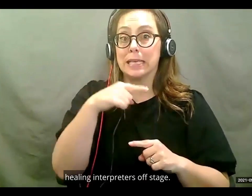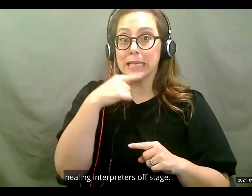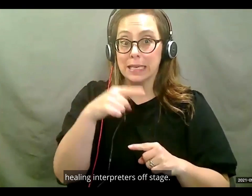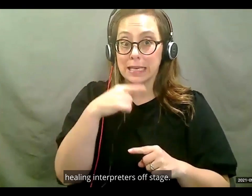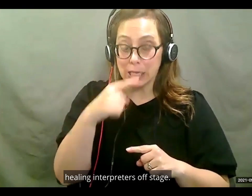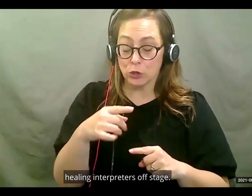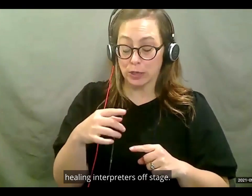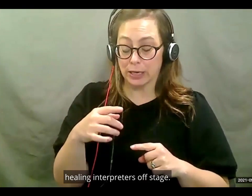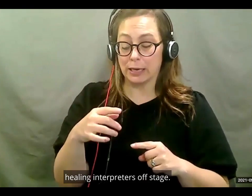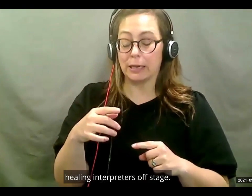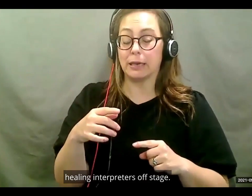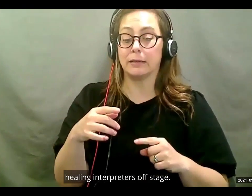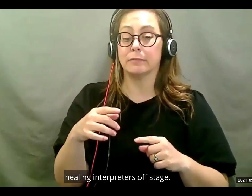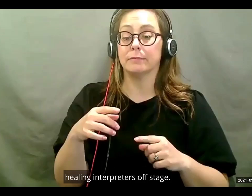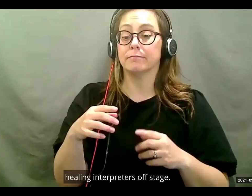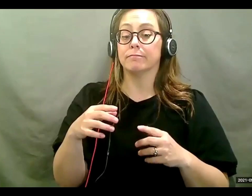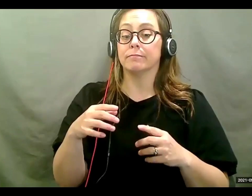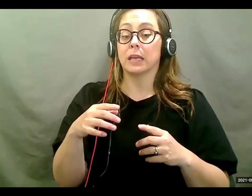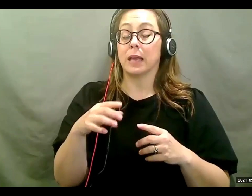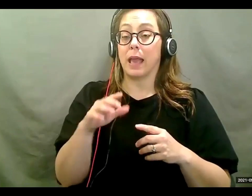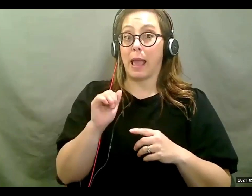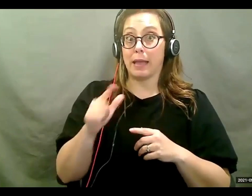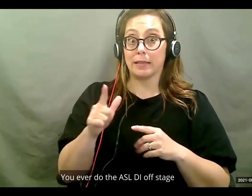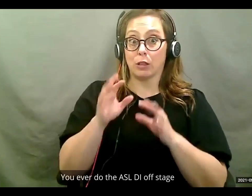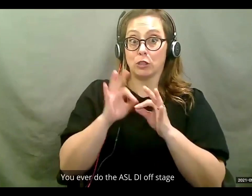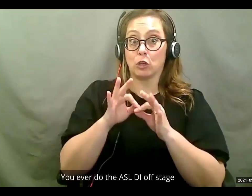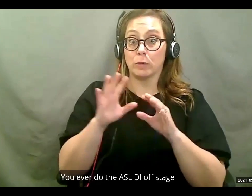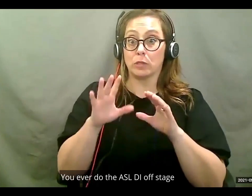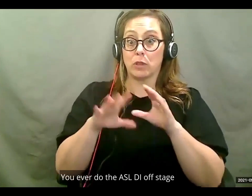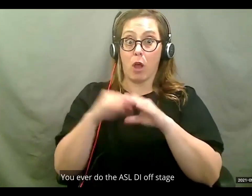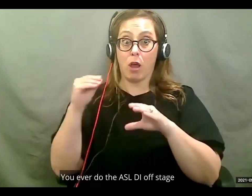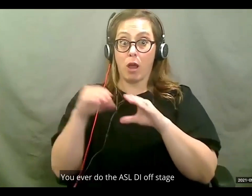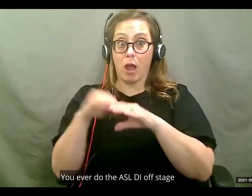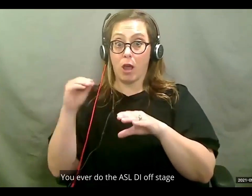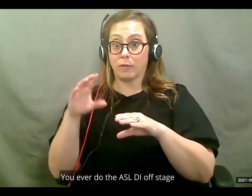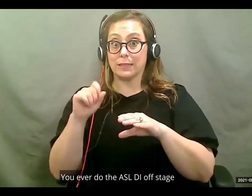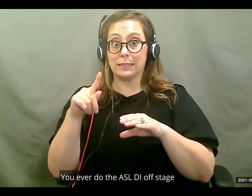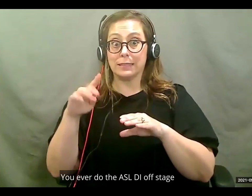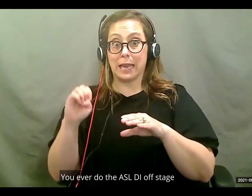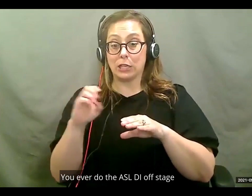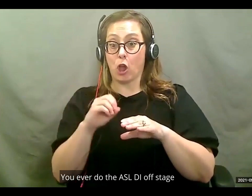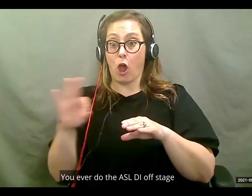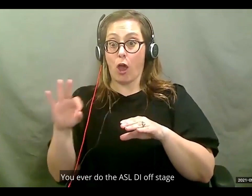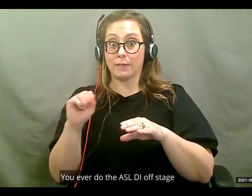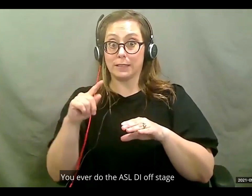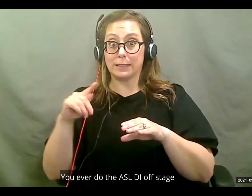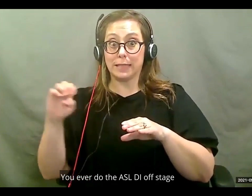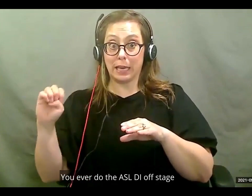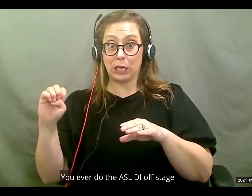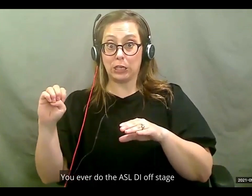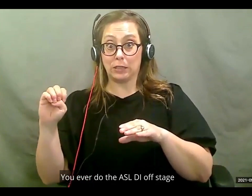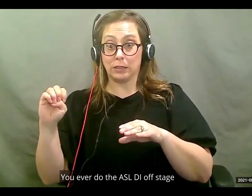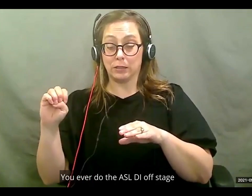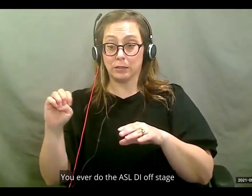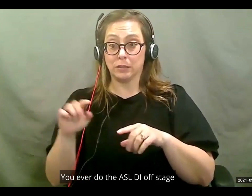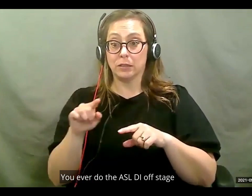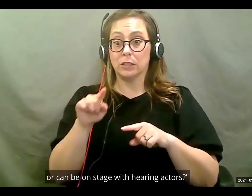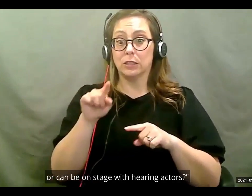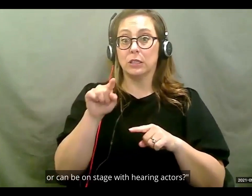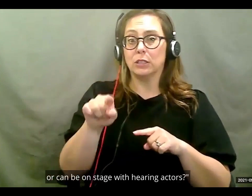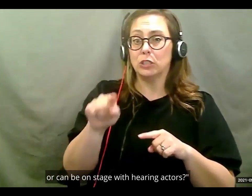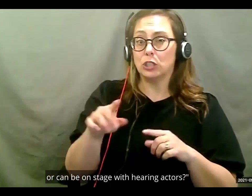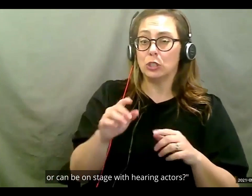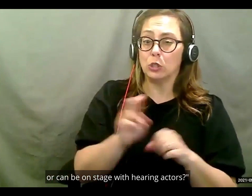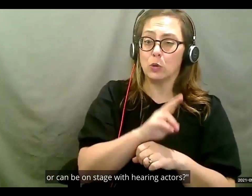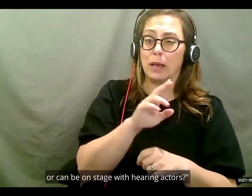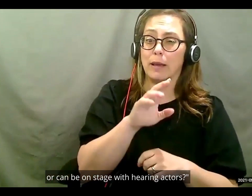ASL hearing interpreters offstage, you ever do the ASL DI offstage or